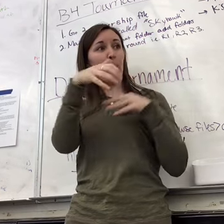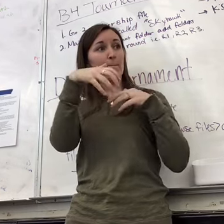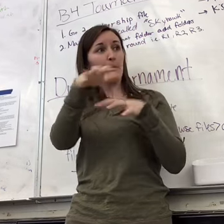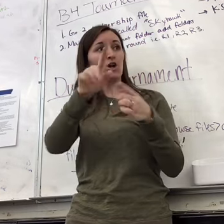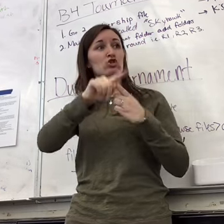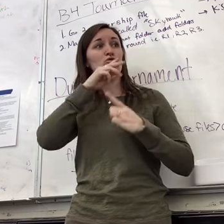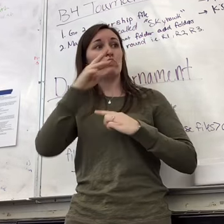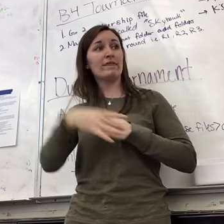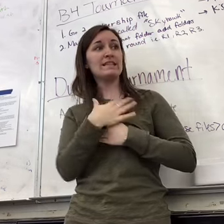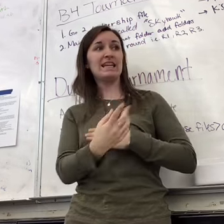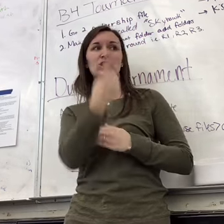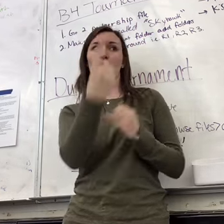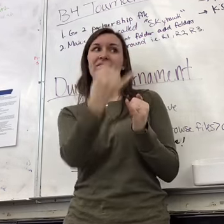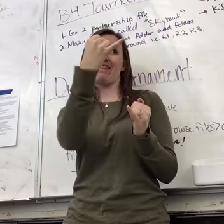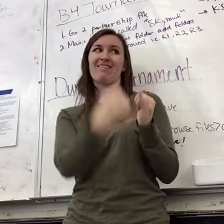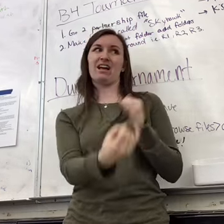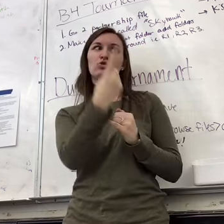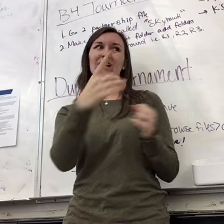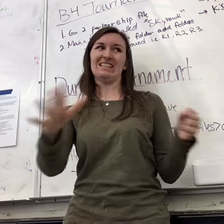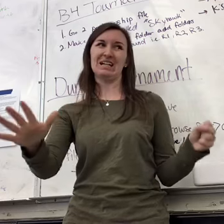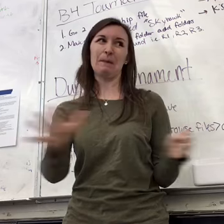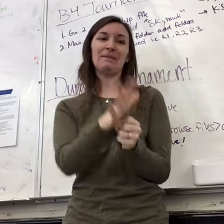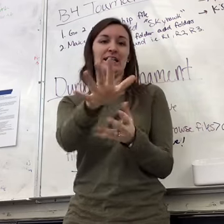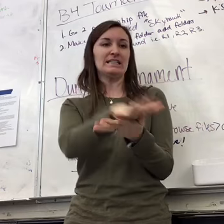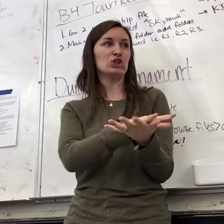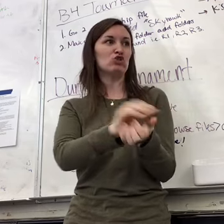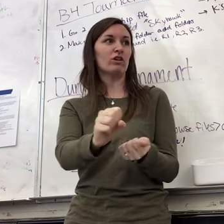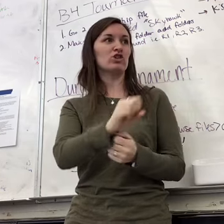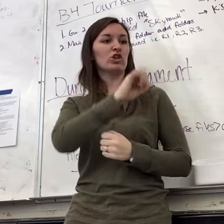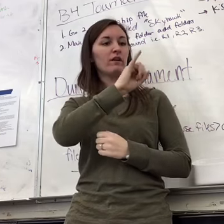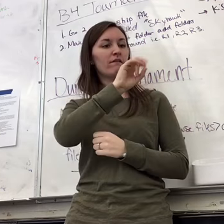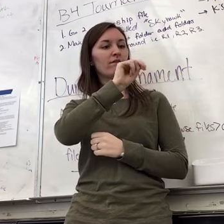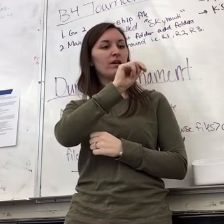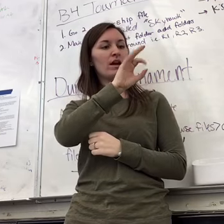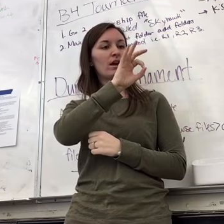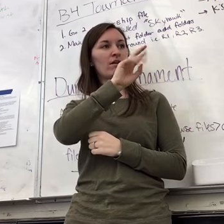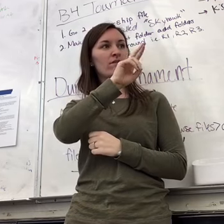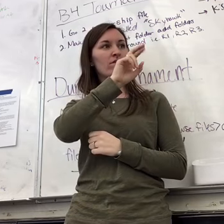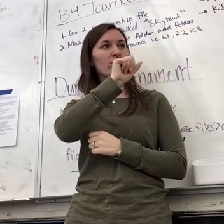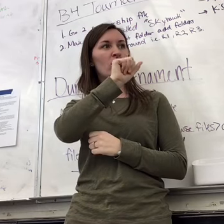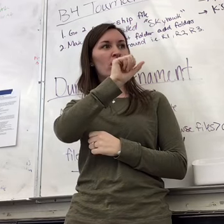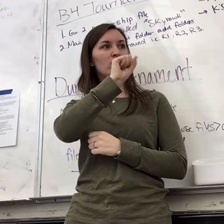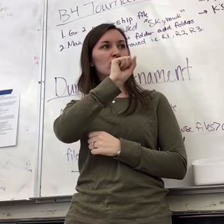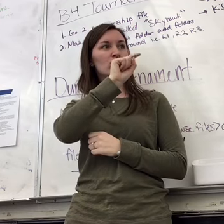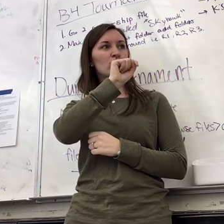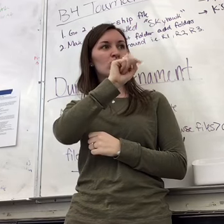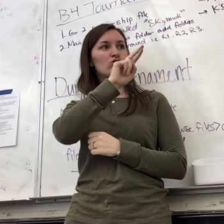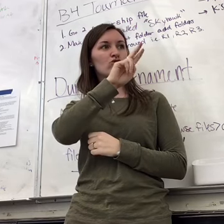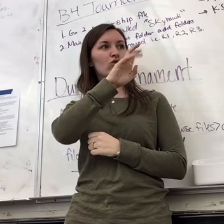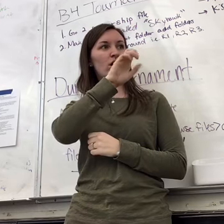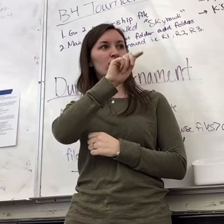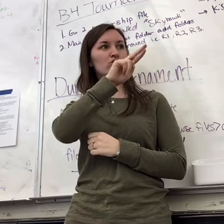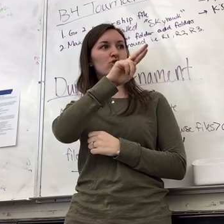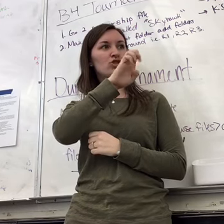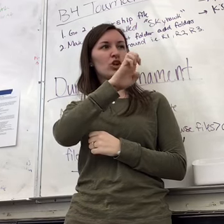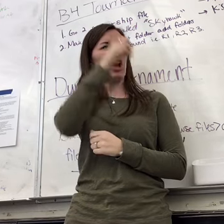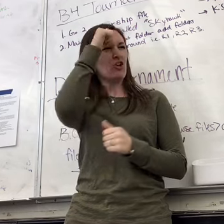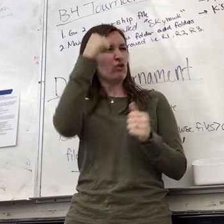It's the complete destruction of infrastructure, and that's what you really need to know. Complete destruction of the infrastructure. Remember, that's where they have the Sherman neckties or the